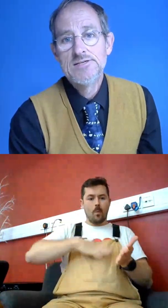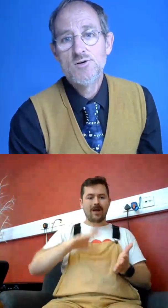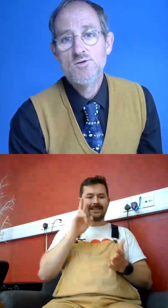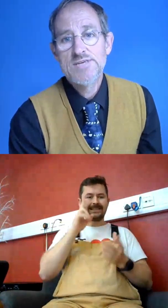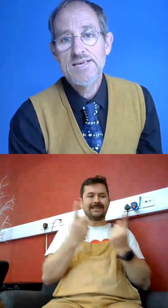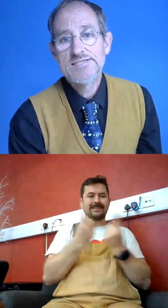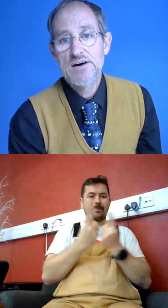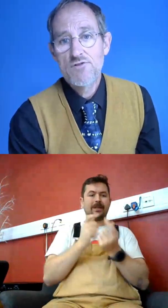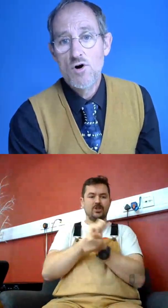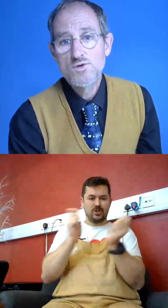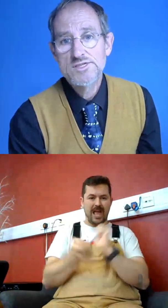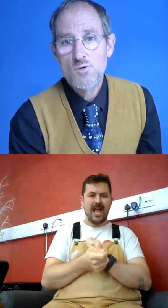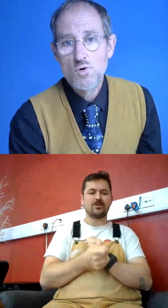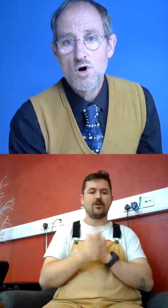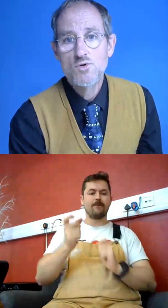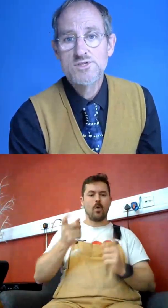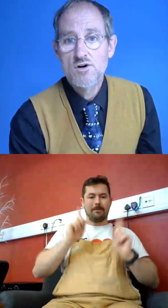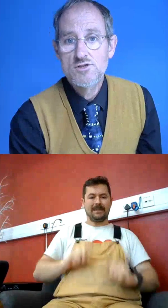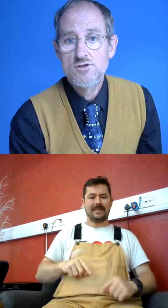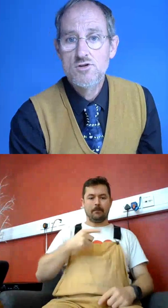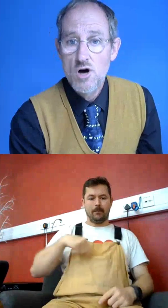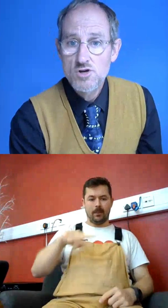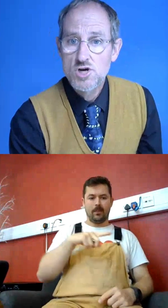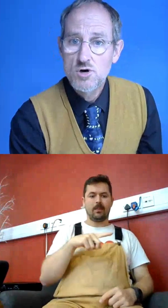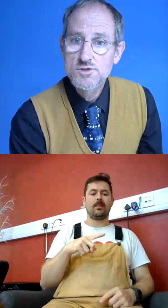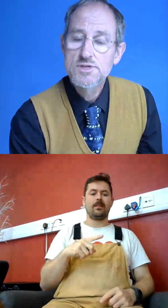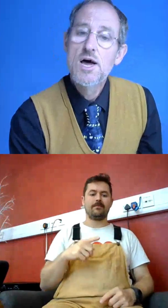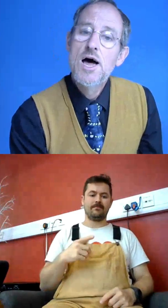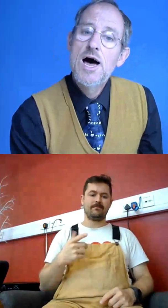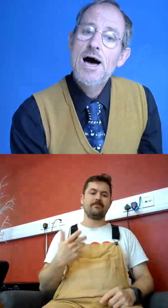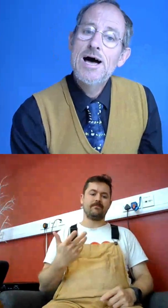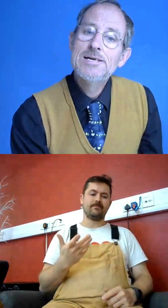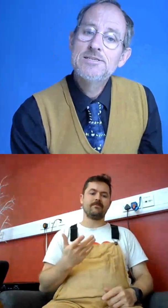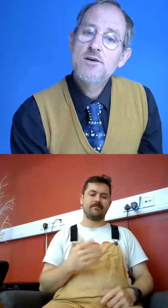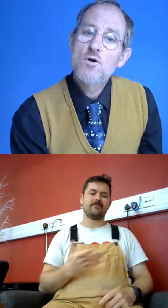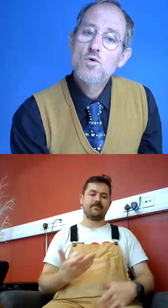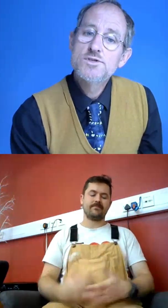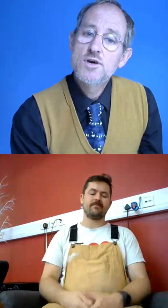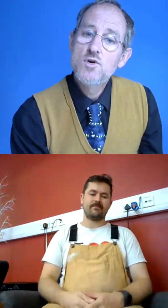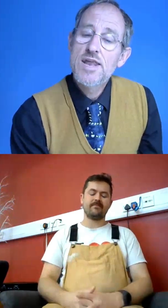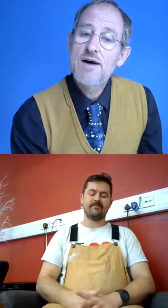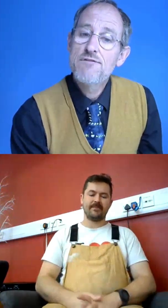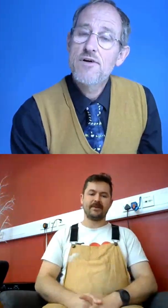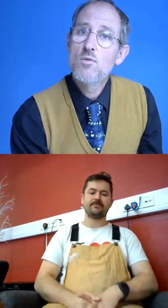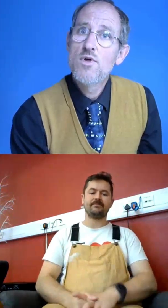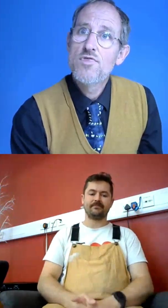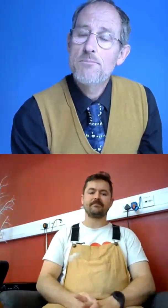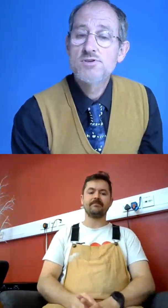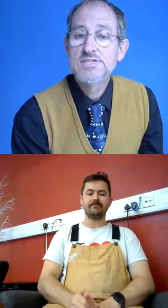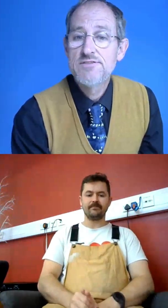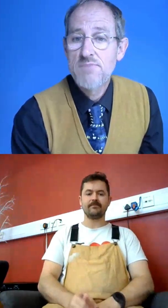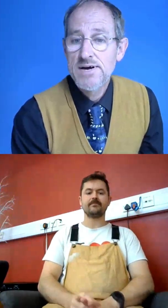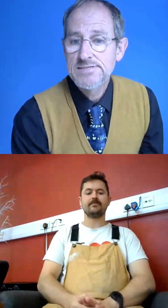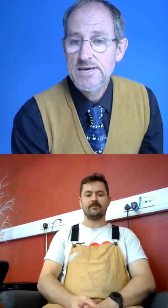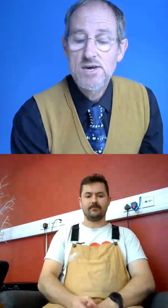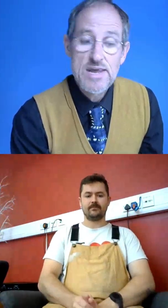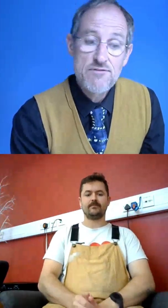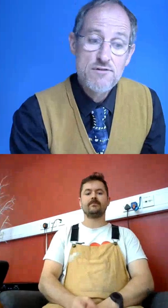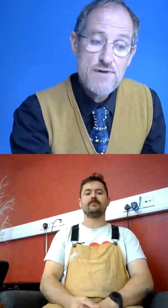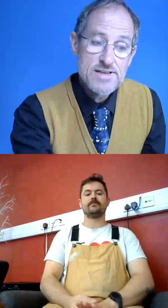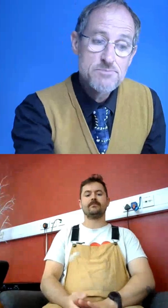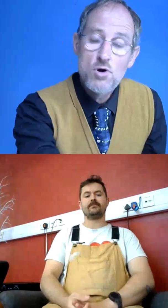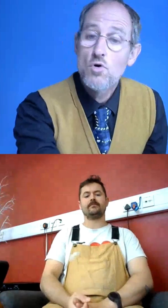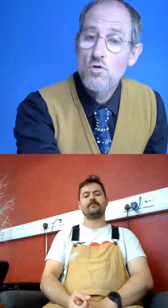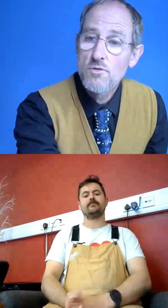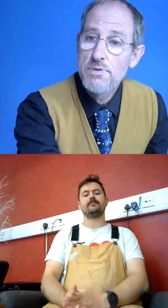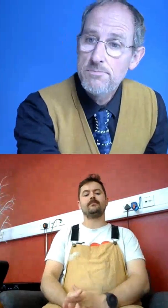mindset to set yourself goals, small goals, large goals. And also you can have, with that positive mindset, you